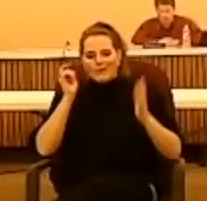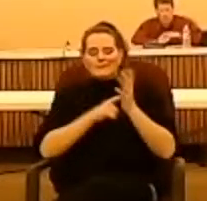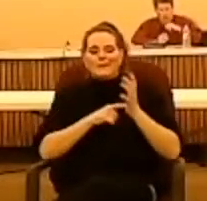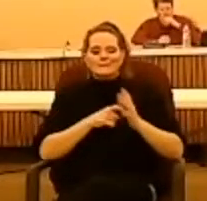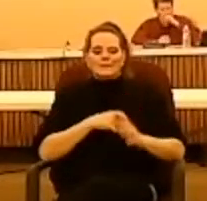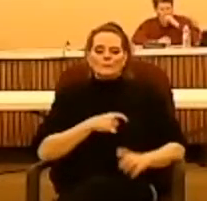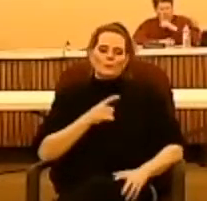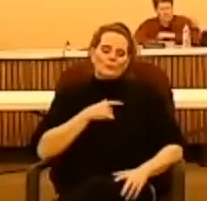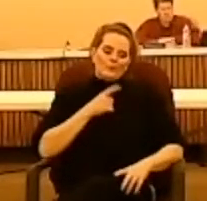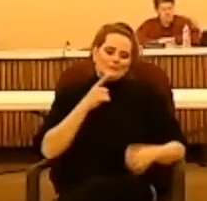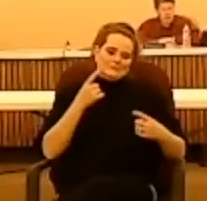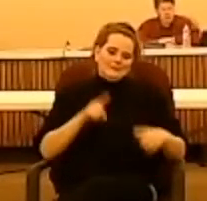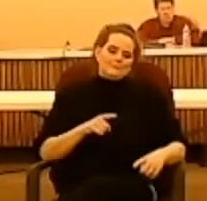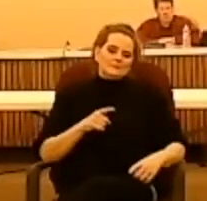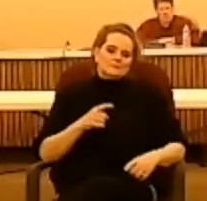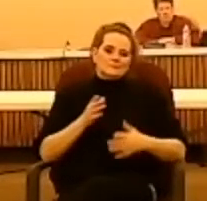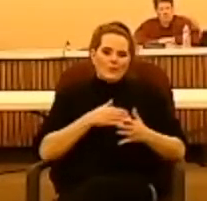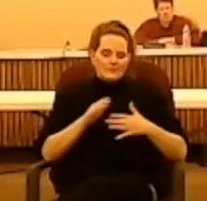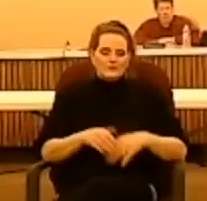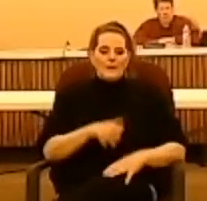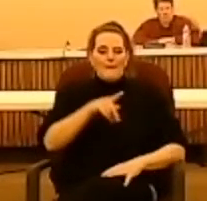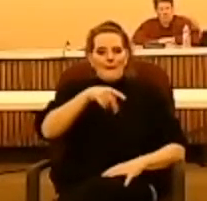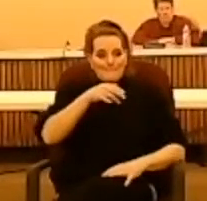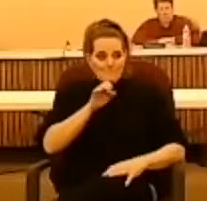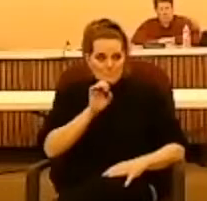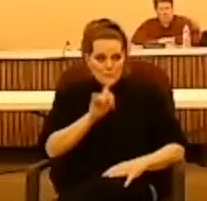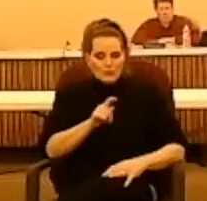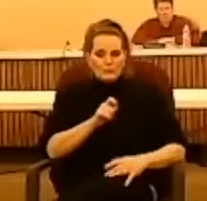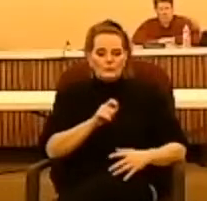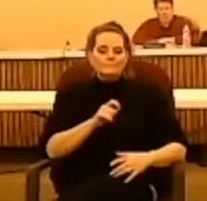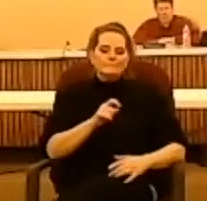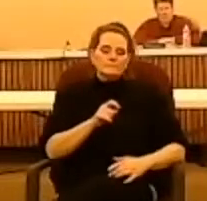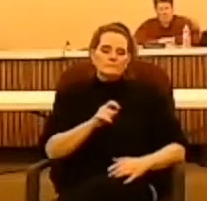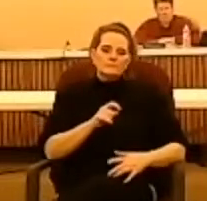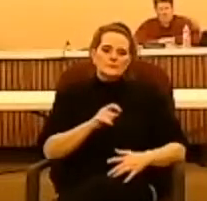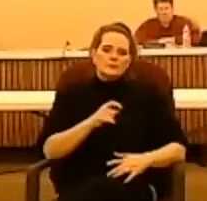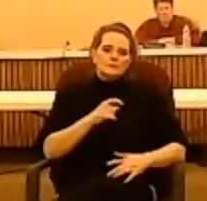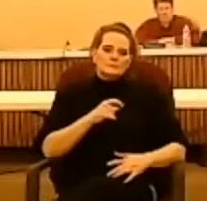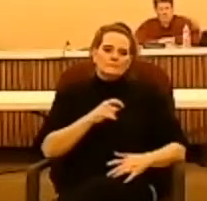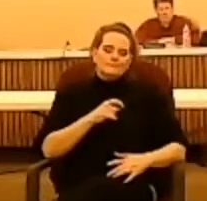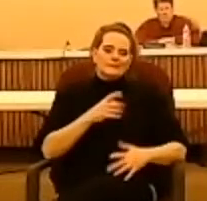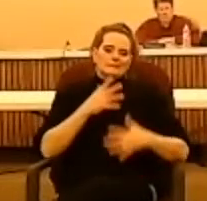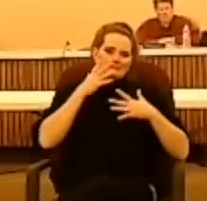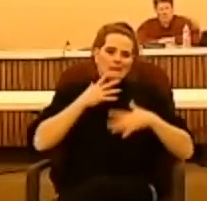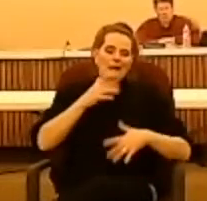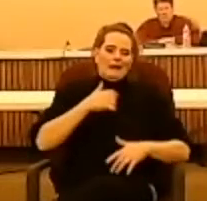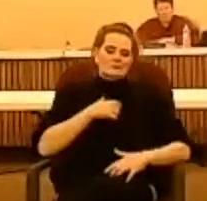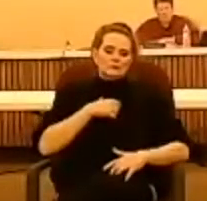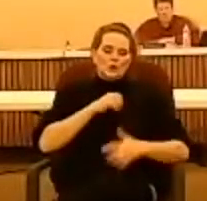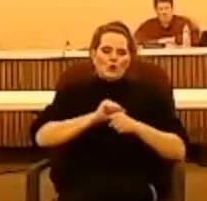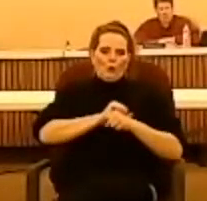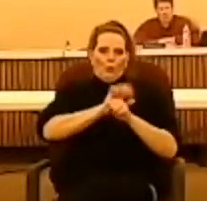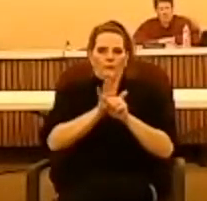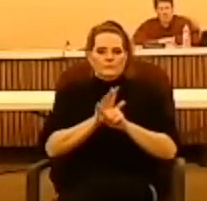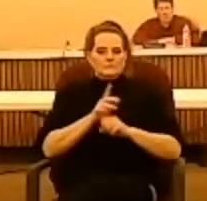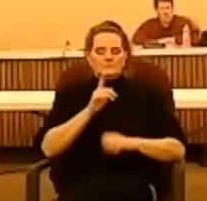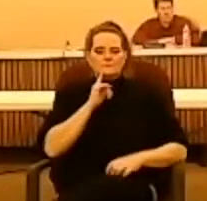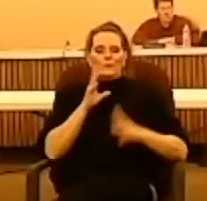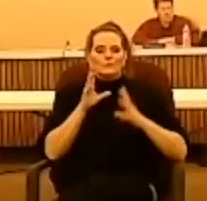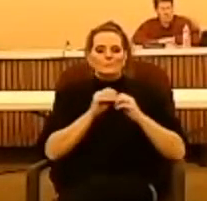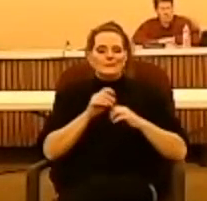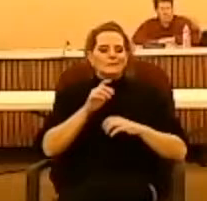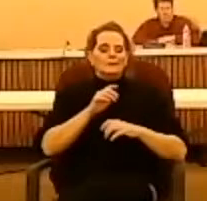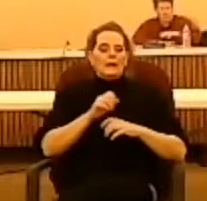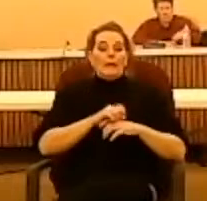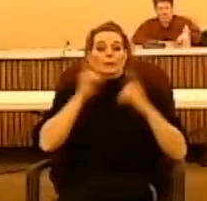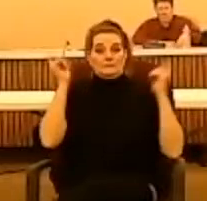previously, Parker was unfortunately caught in COVID in terms of his meeting. He never got to do his